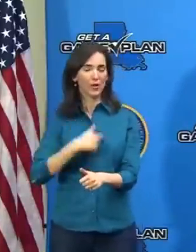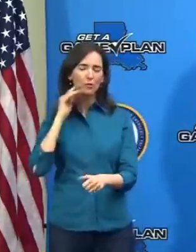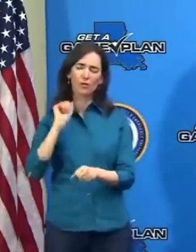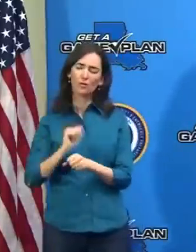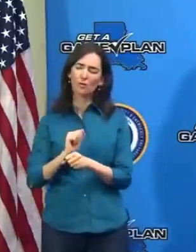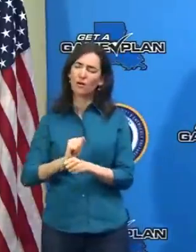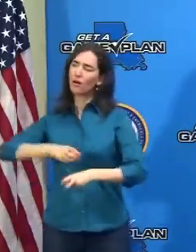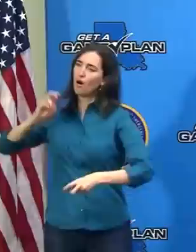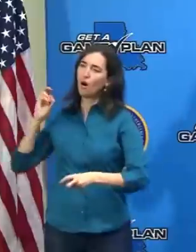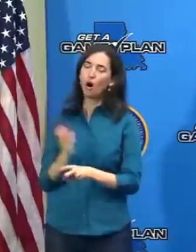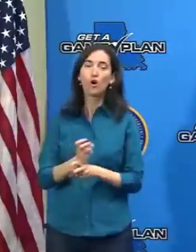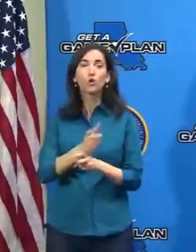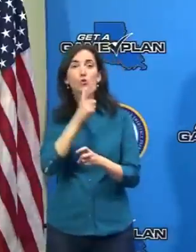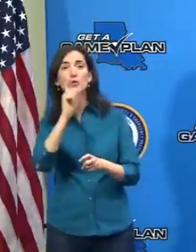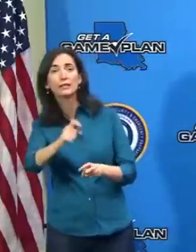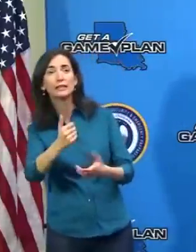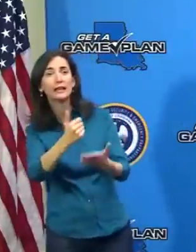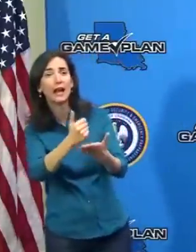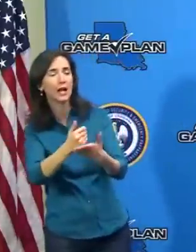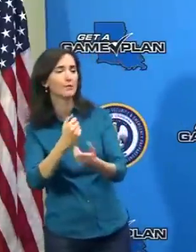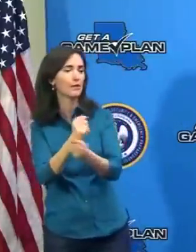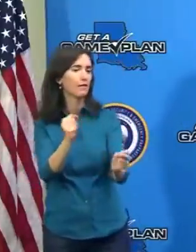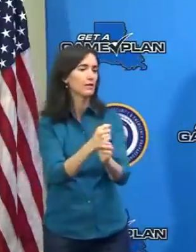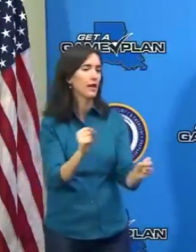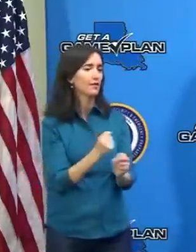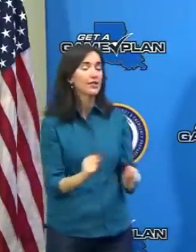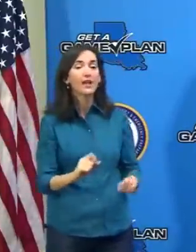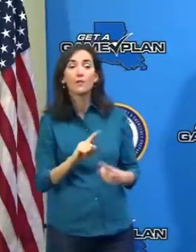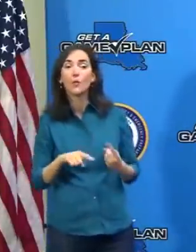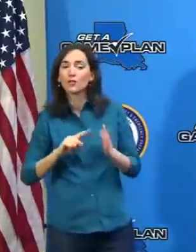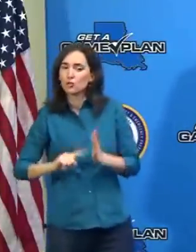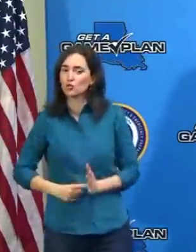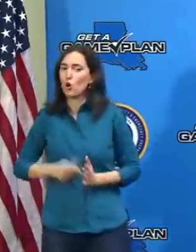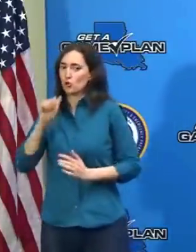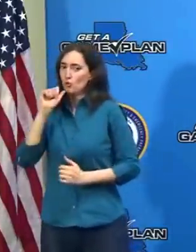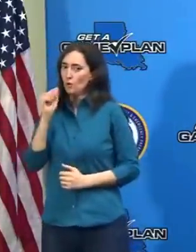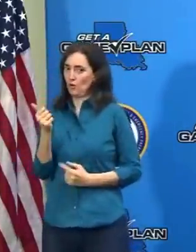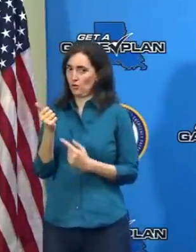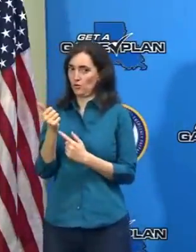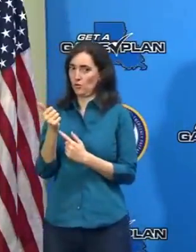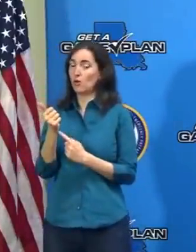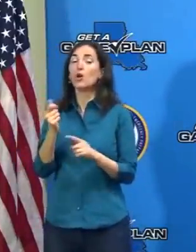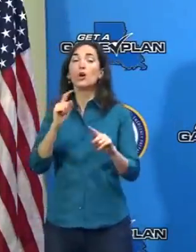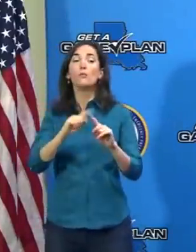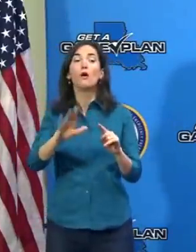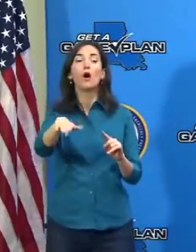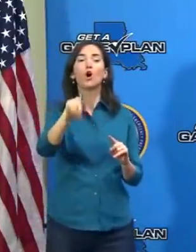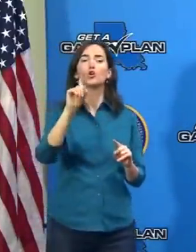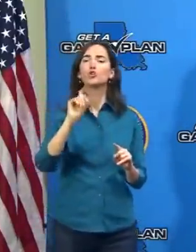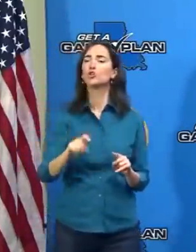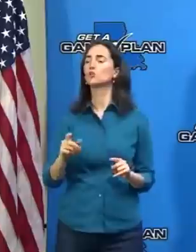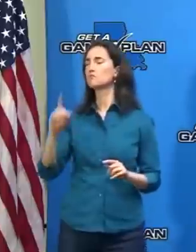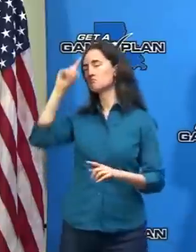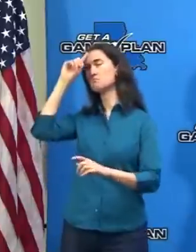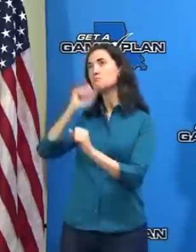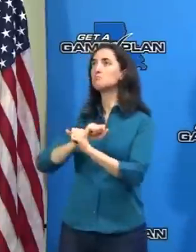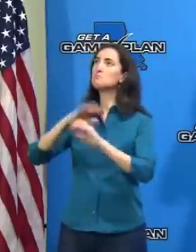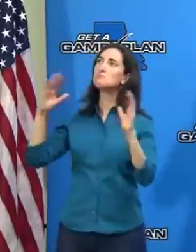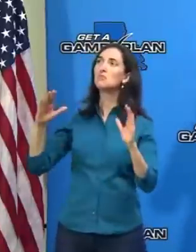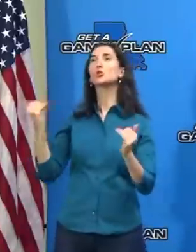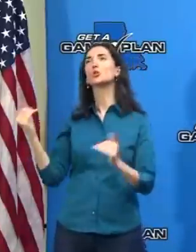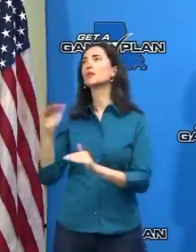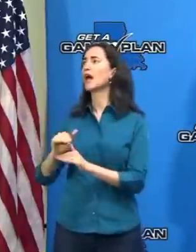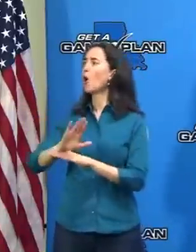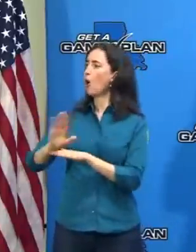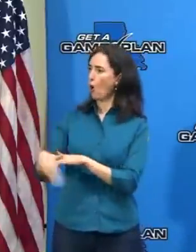to rescue those individuals starting tomorrow. But nobody should be expecting that